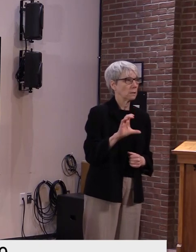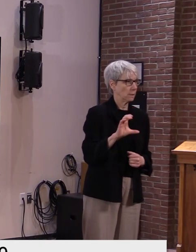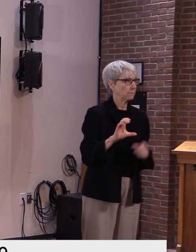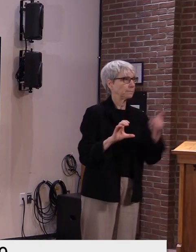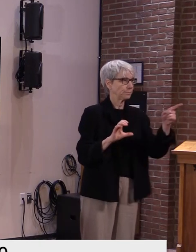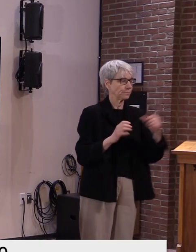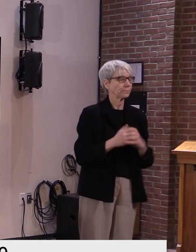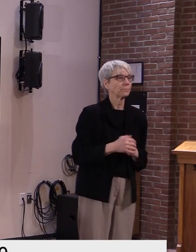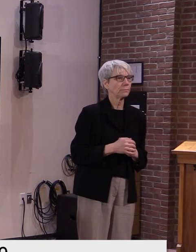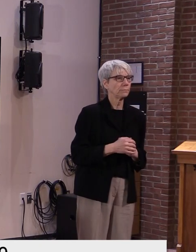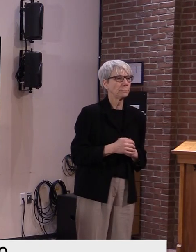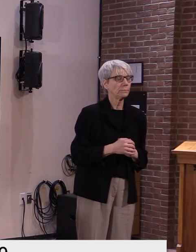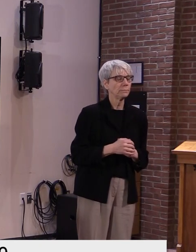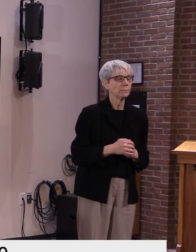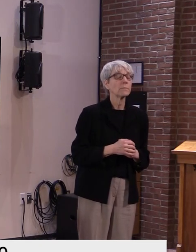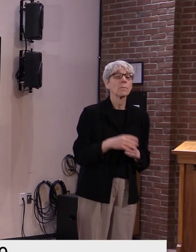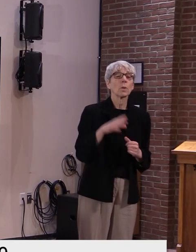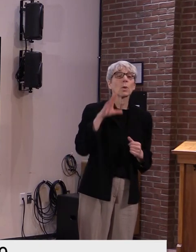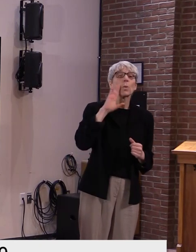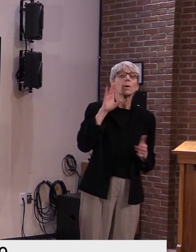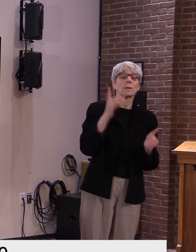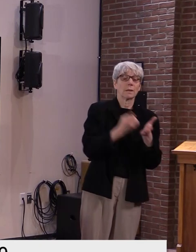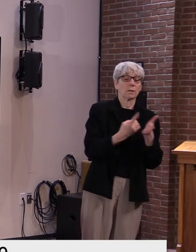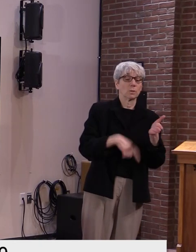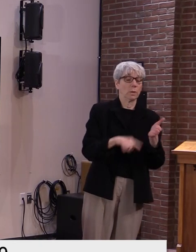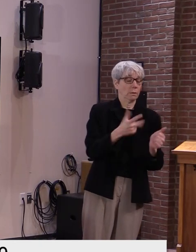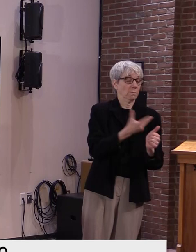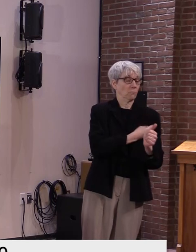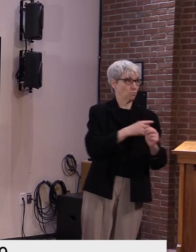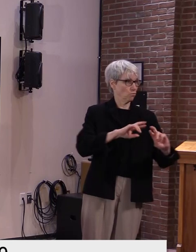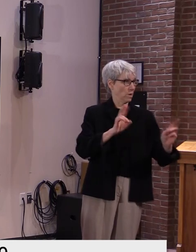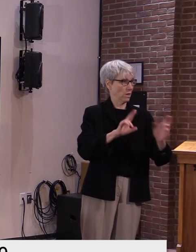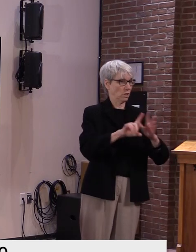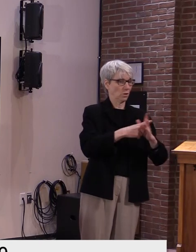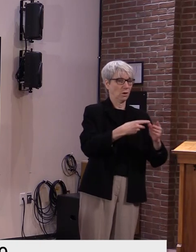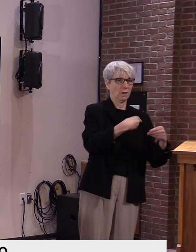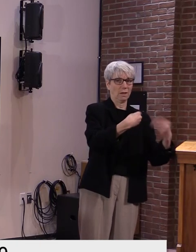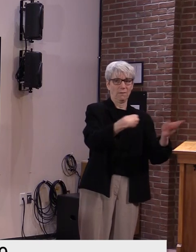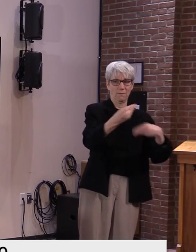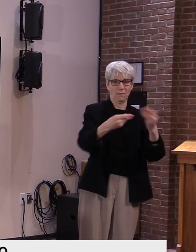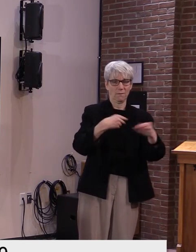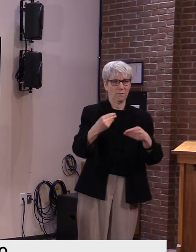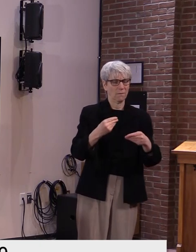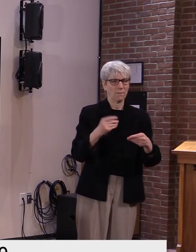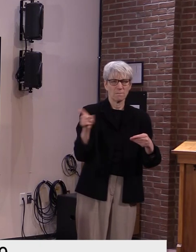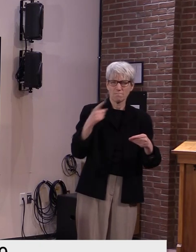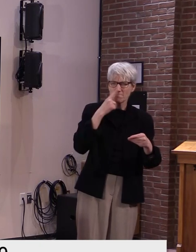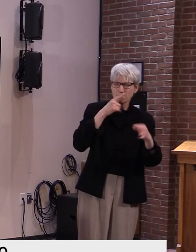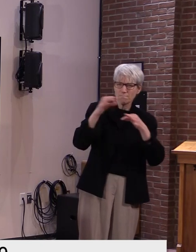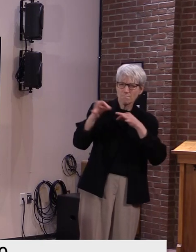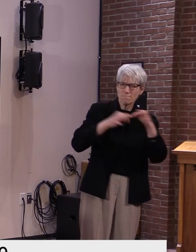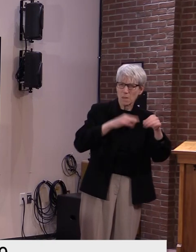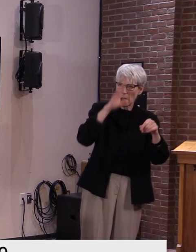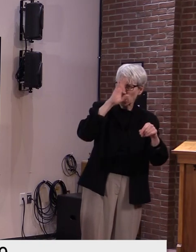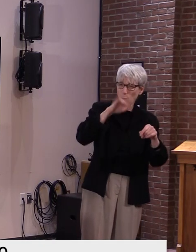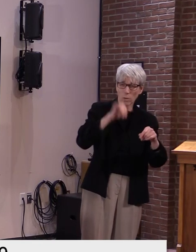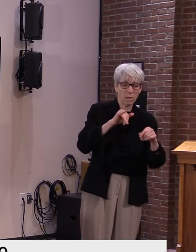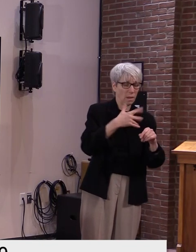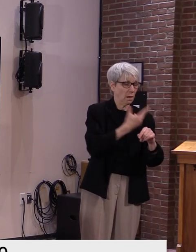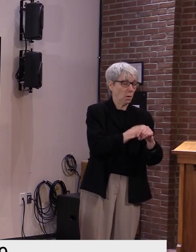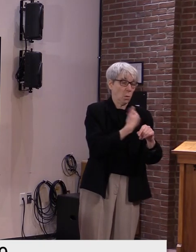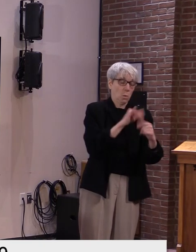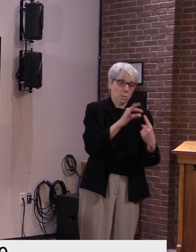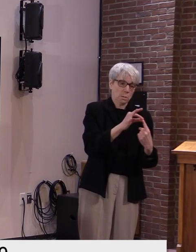With the vaccine coming out next week, I'm wondering if you can talk a little bit more about the freezers that are going to be needed to store the vaccine at very cool